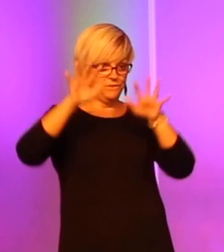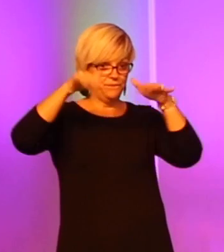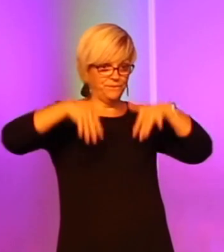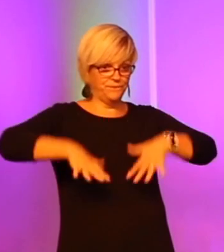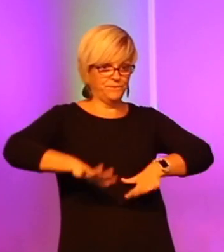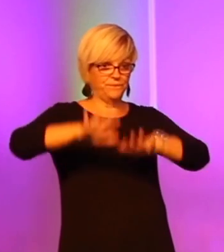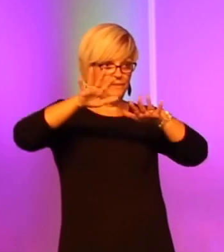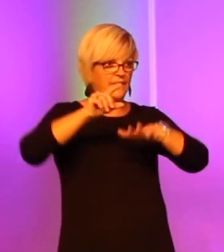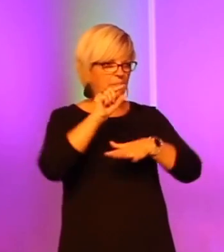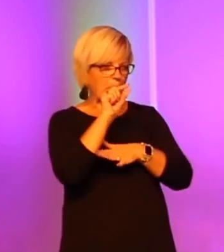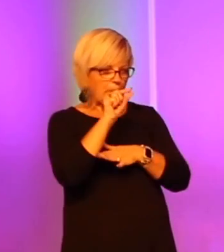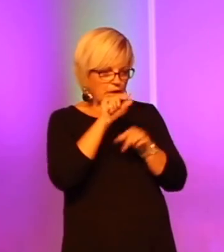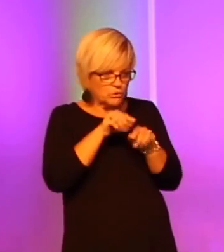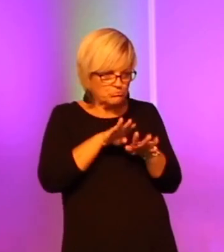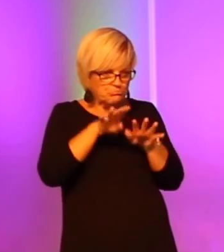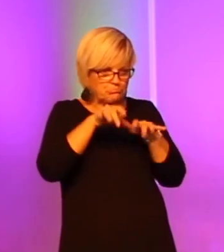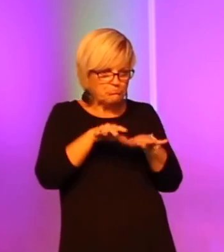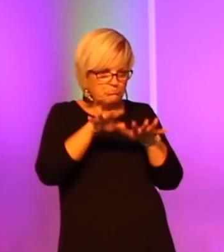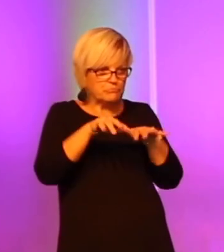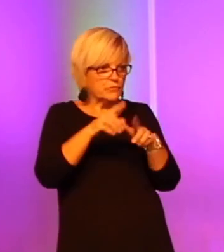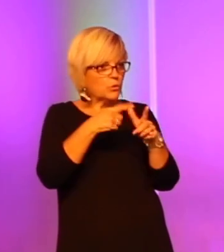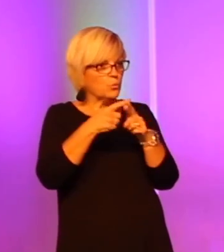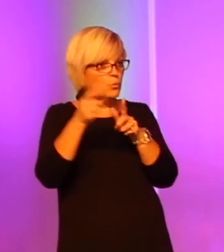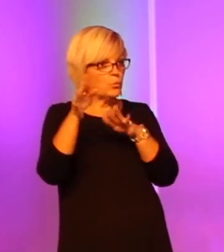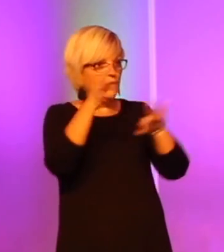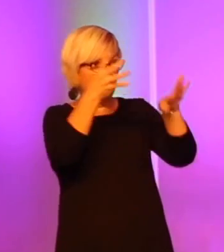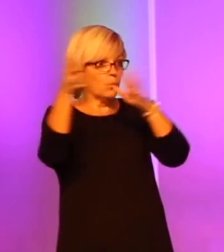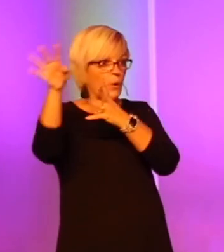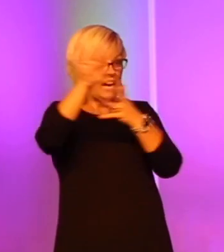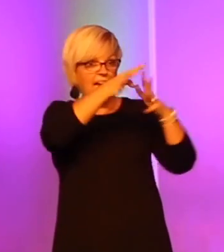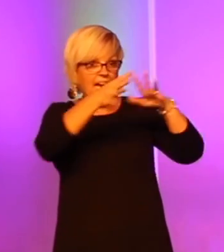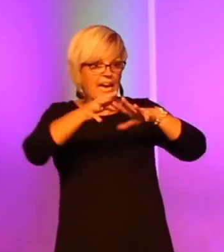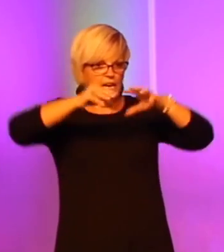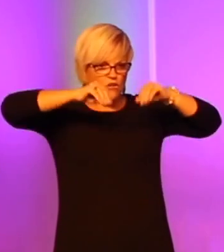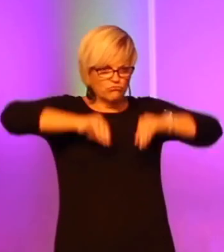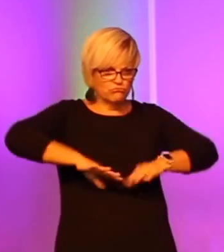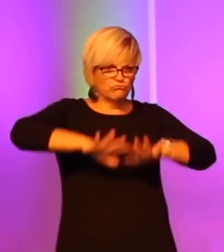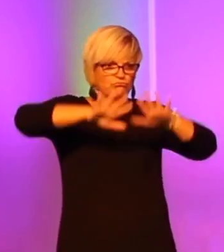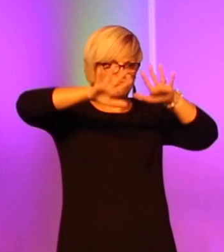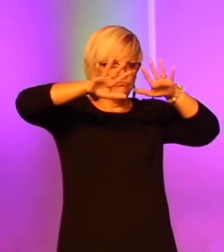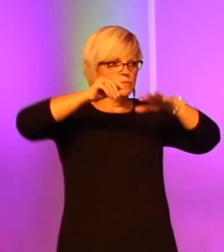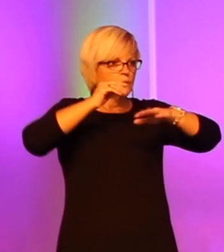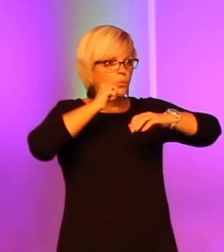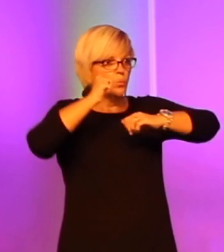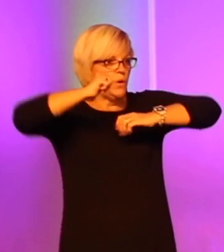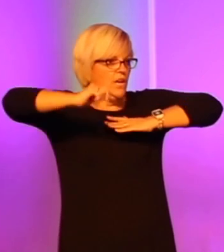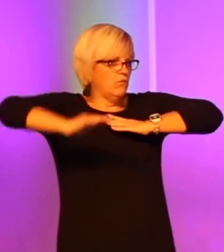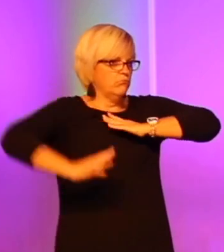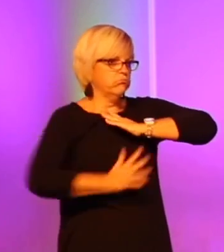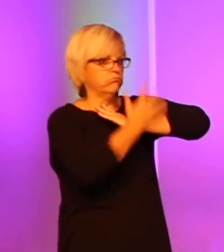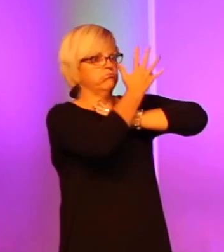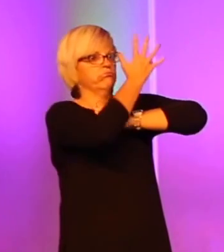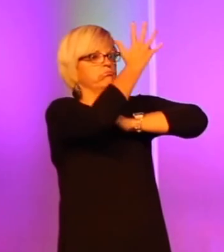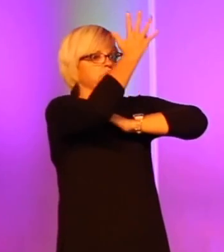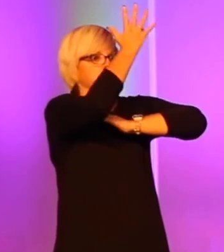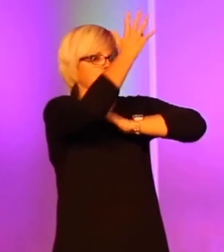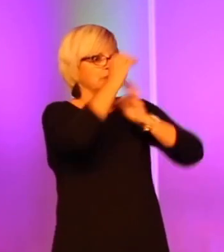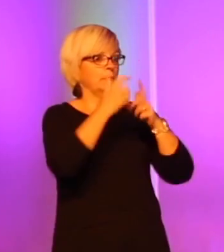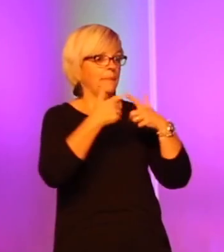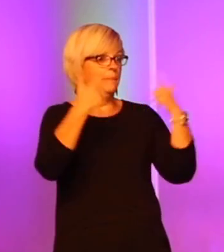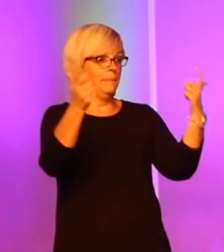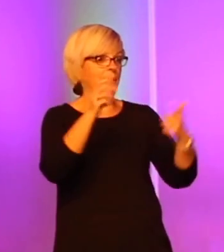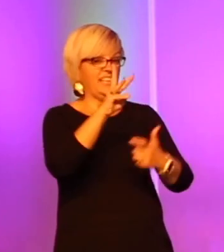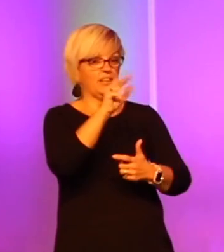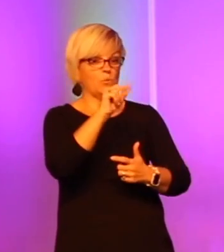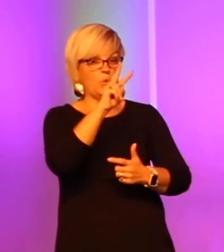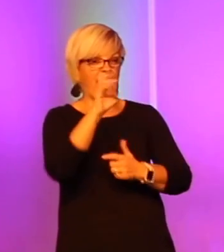When the wind carries that ripple from the middle of the ocean far enough for long enough, it's going to crash onto the shore as a huge wave. That's all that is. And so we